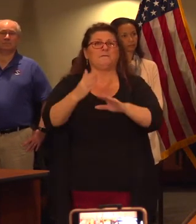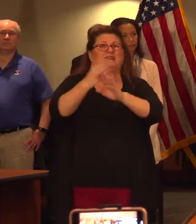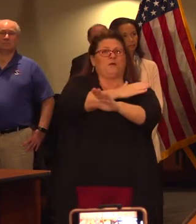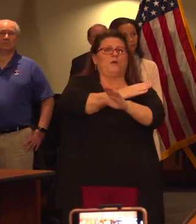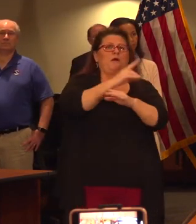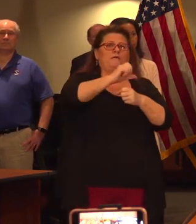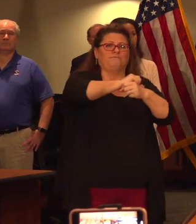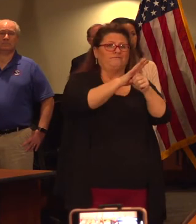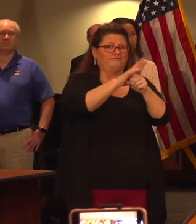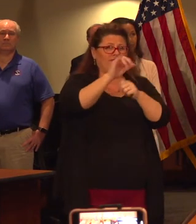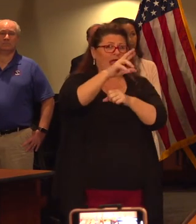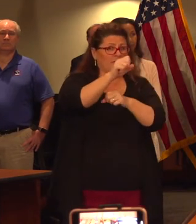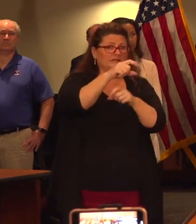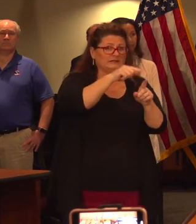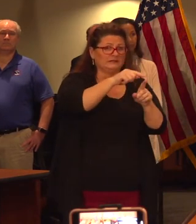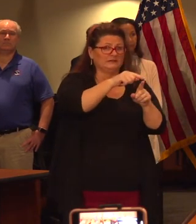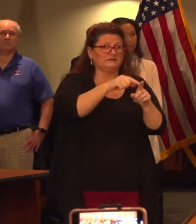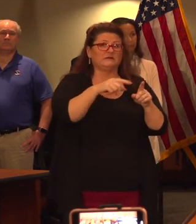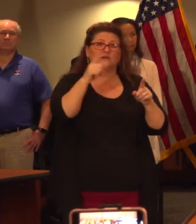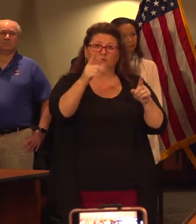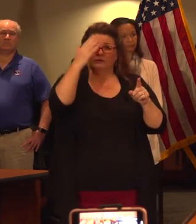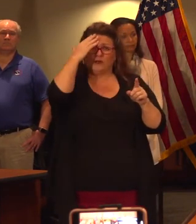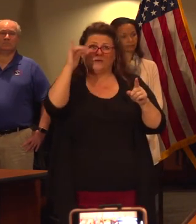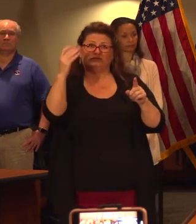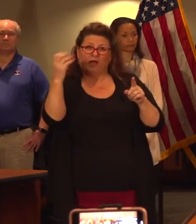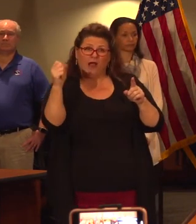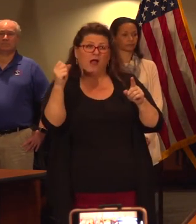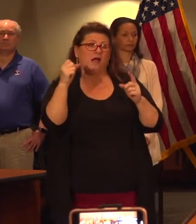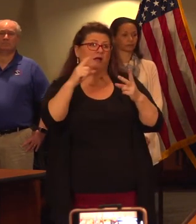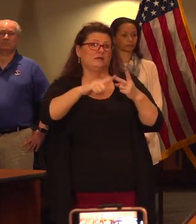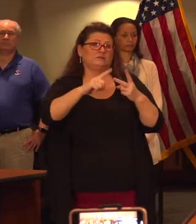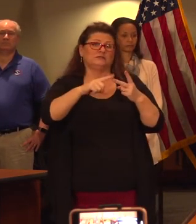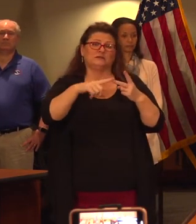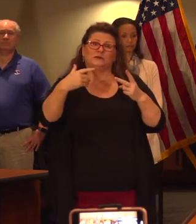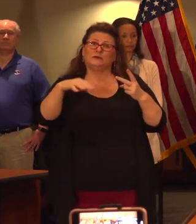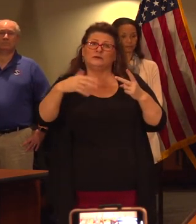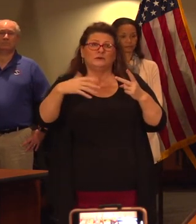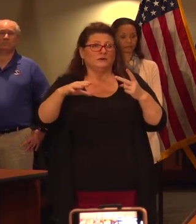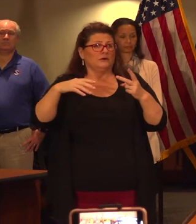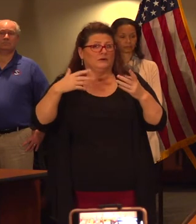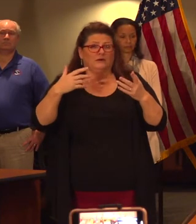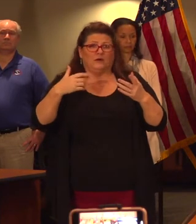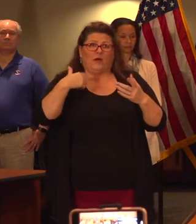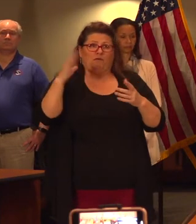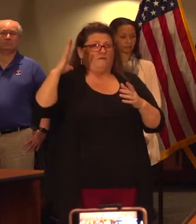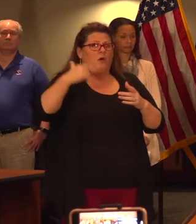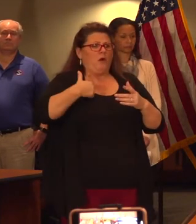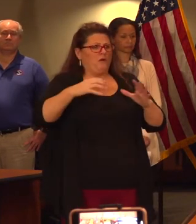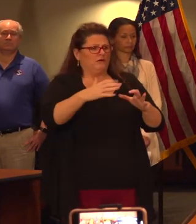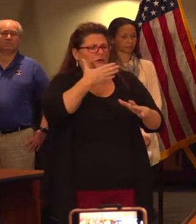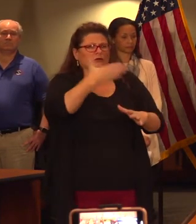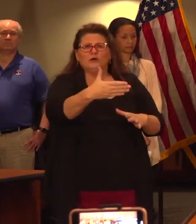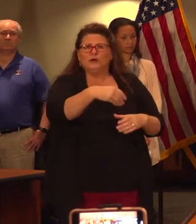record numbers of job growth and all of those things. We were right at the top of our game and growing, and we want to get back there.